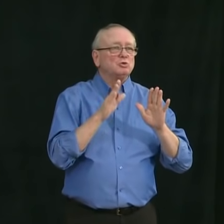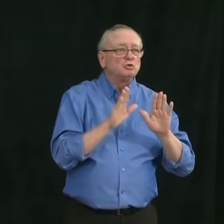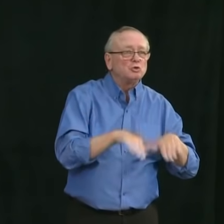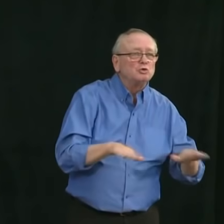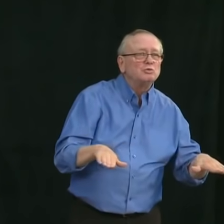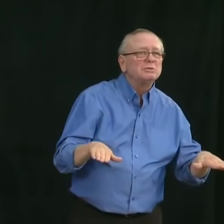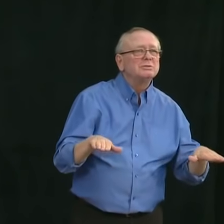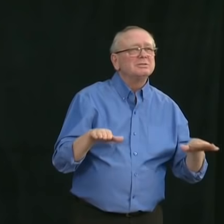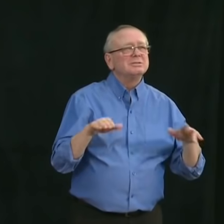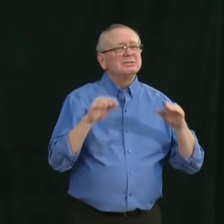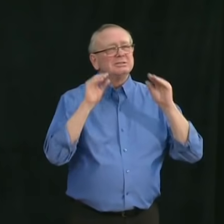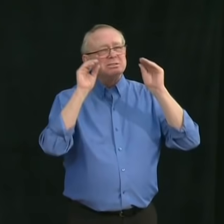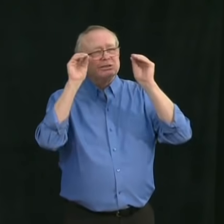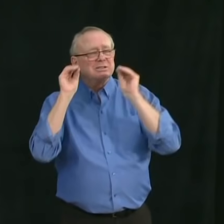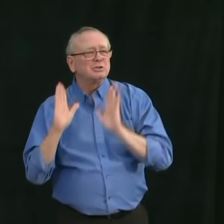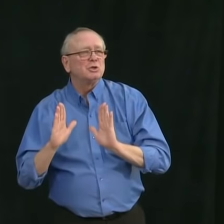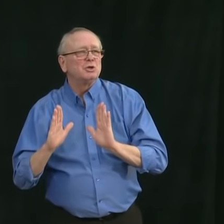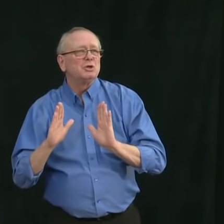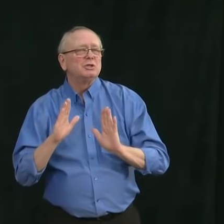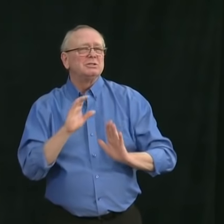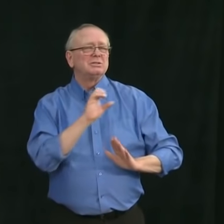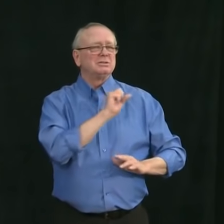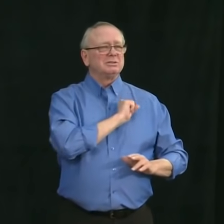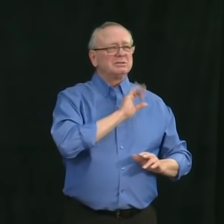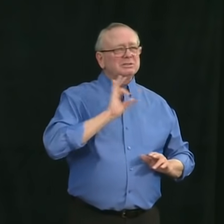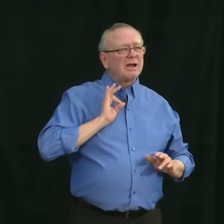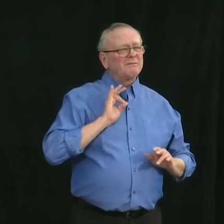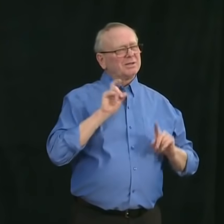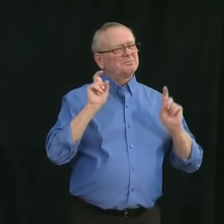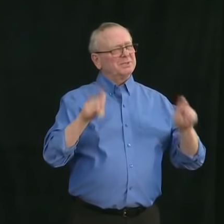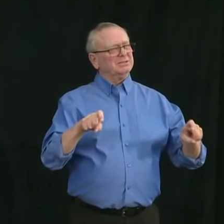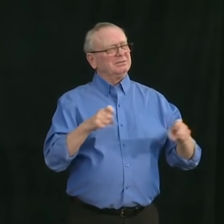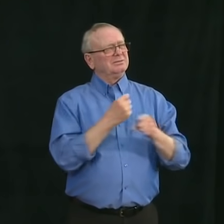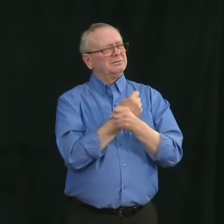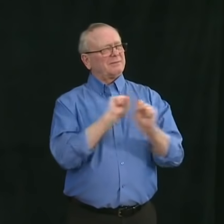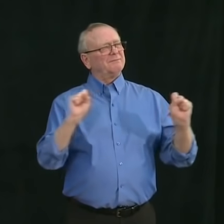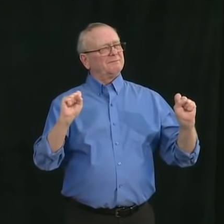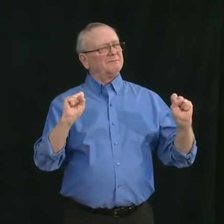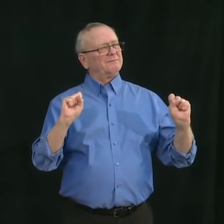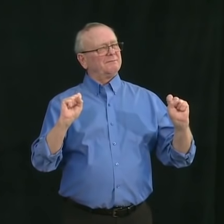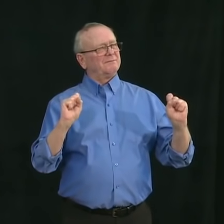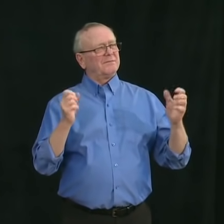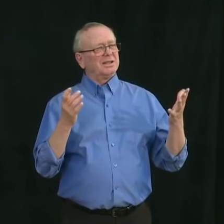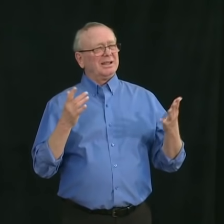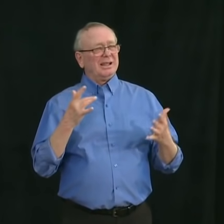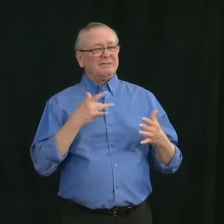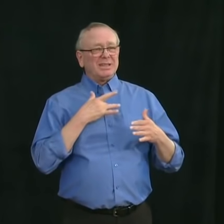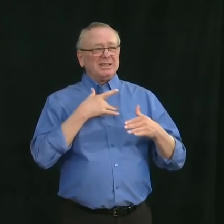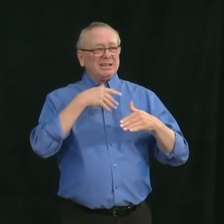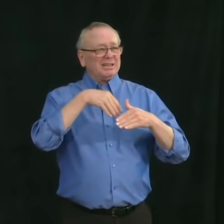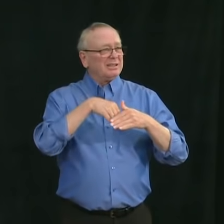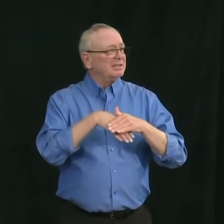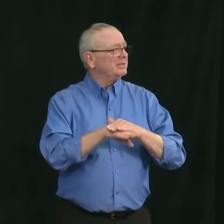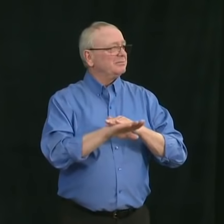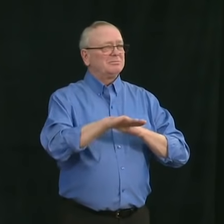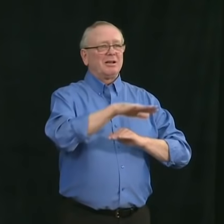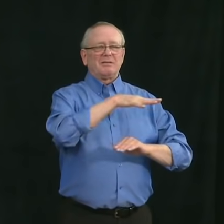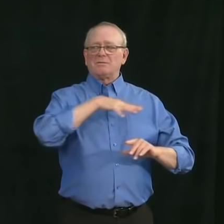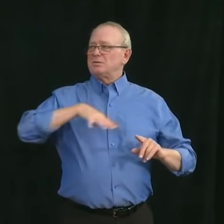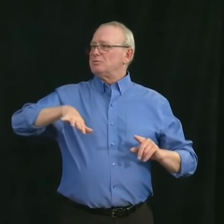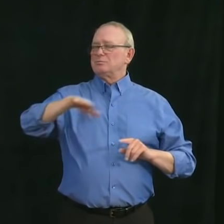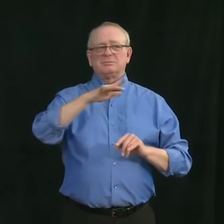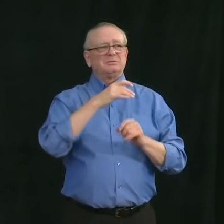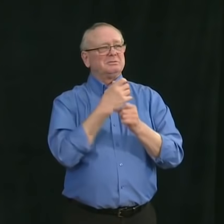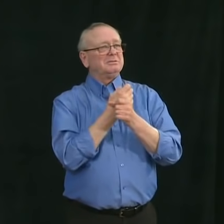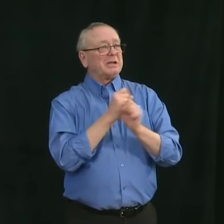seriously, and wanting to make sure that when the school opening happens, that we've put measures in place to limit and mitigate risk